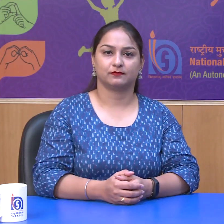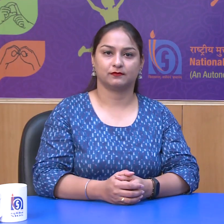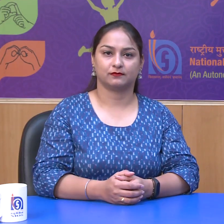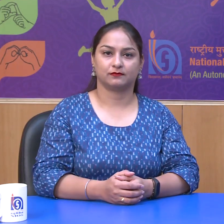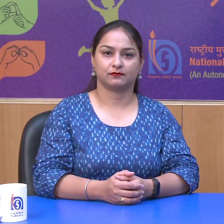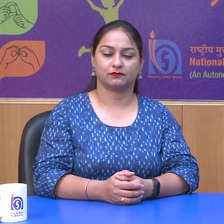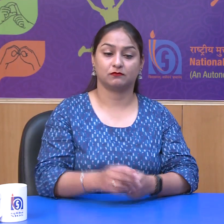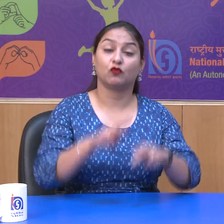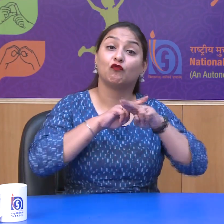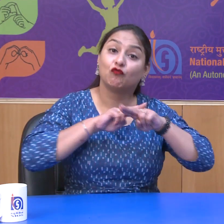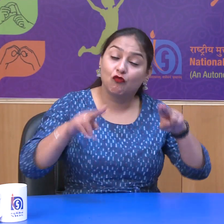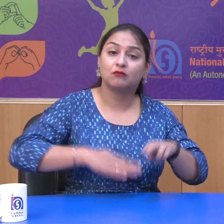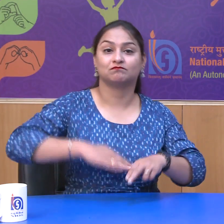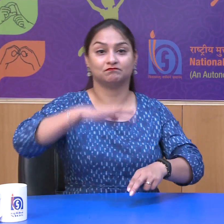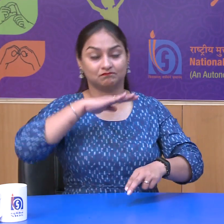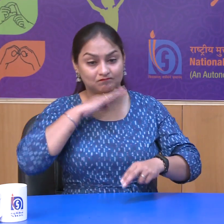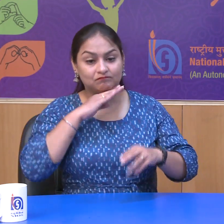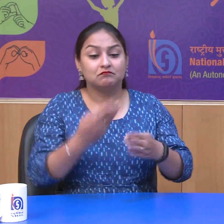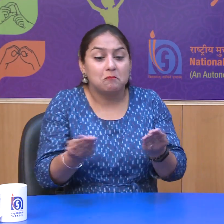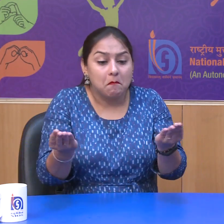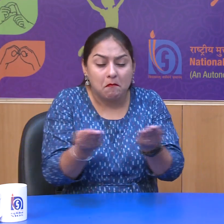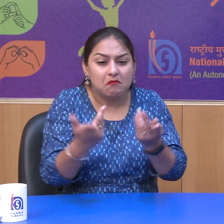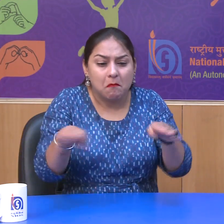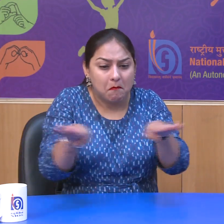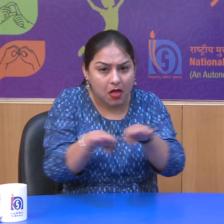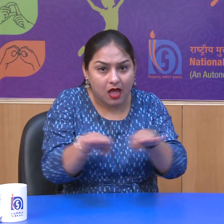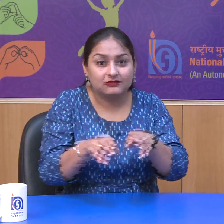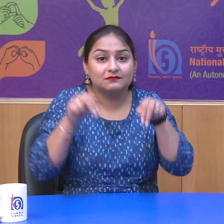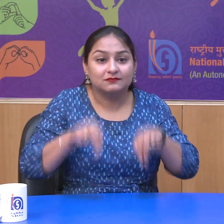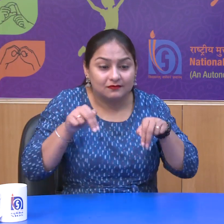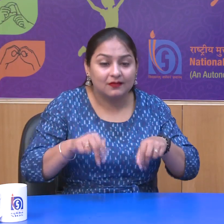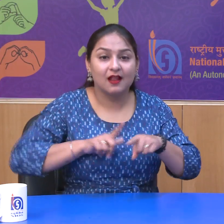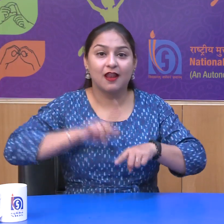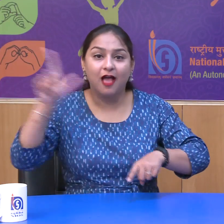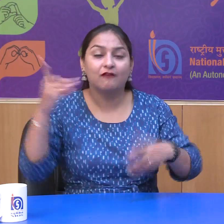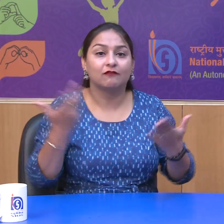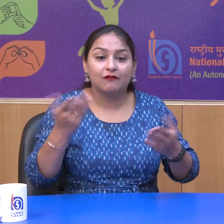It fulfills the basic need of human beings and animals.